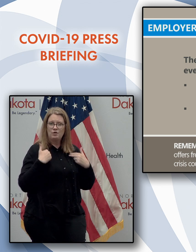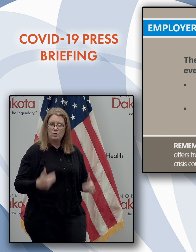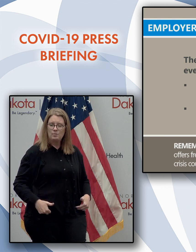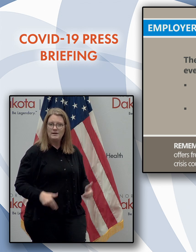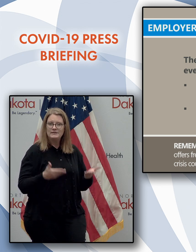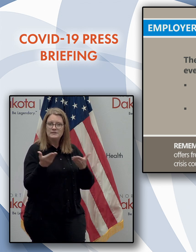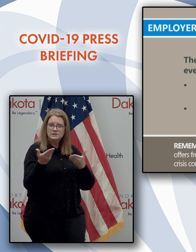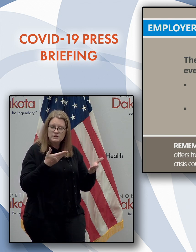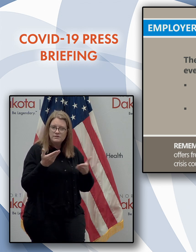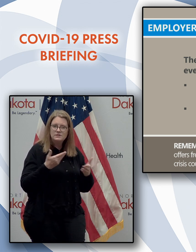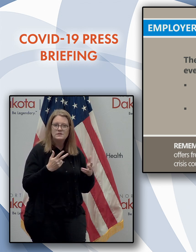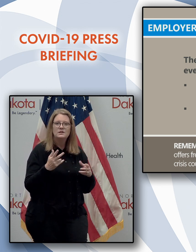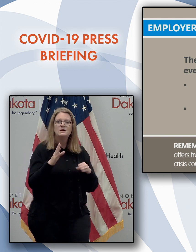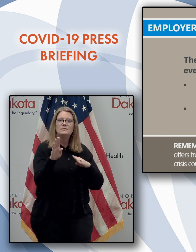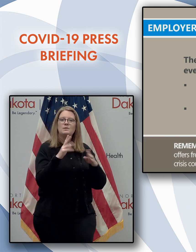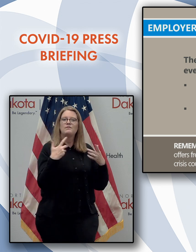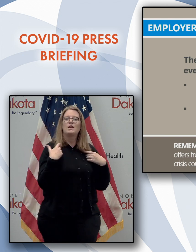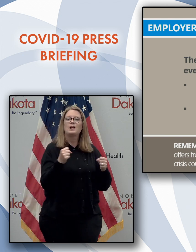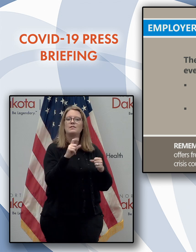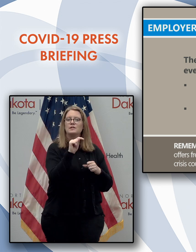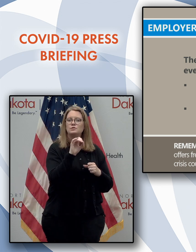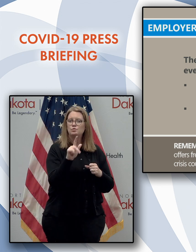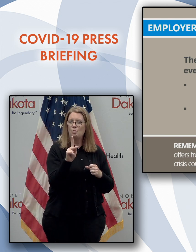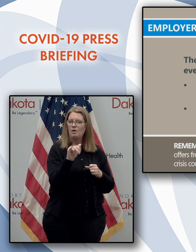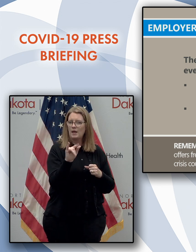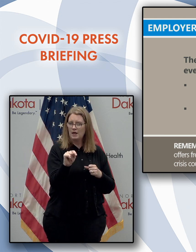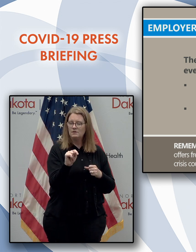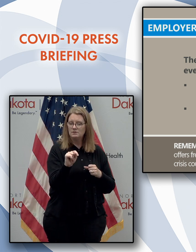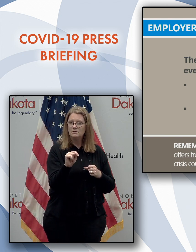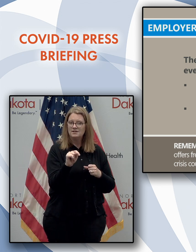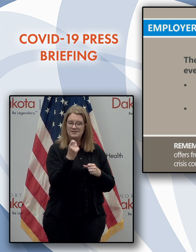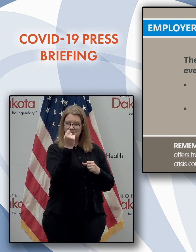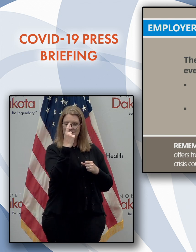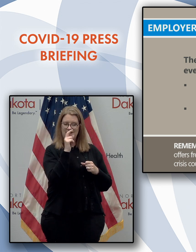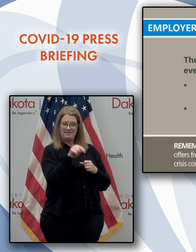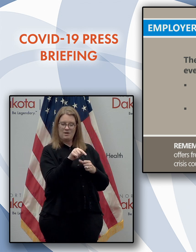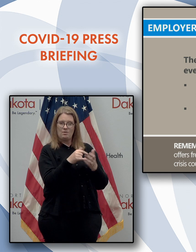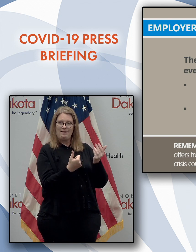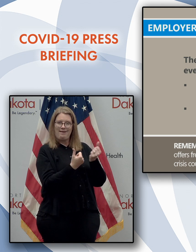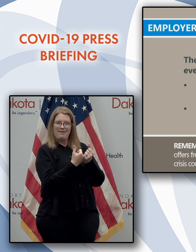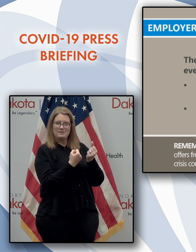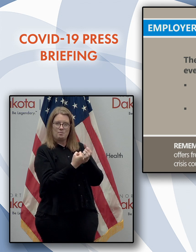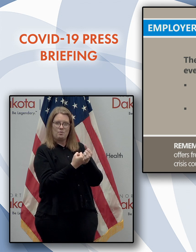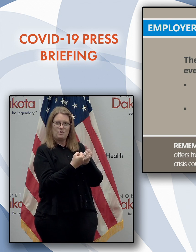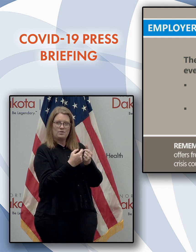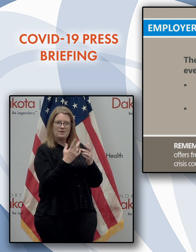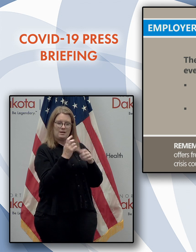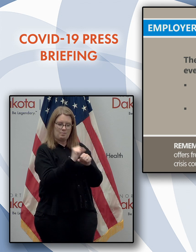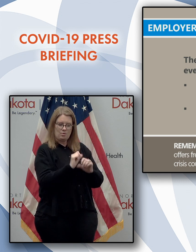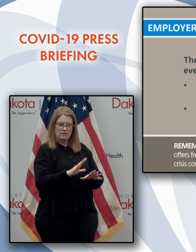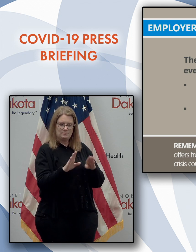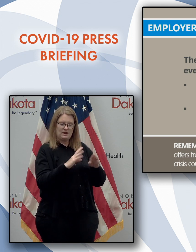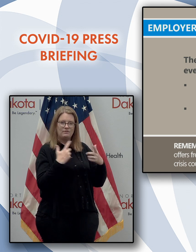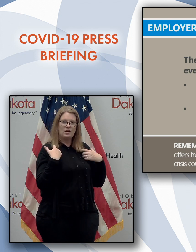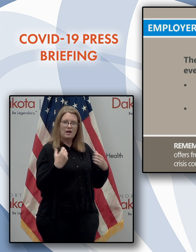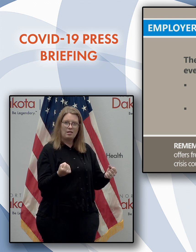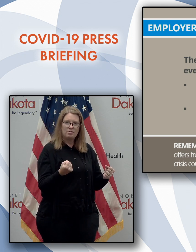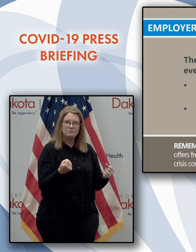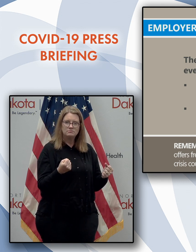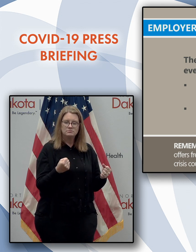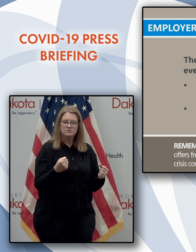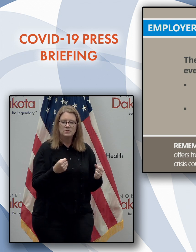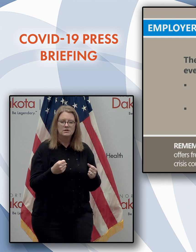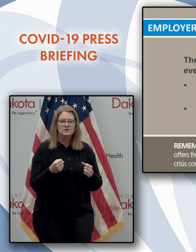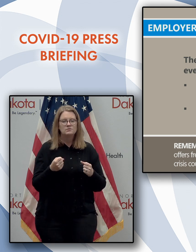Services has a behavioral health toolkit for employers to help support employee behavioral health. There are several steps you can take to